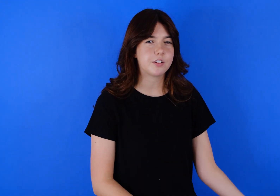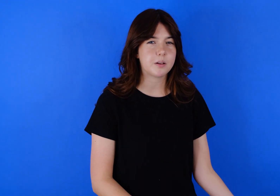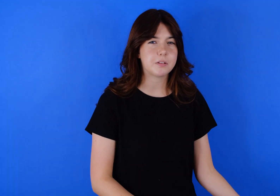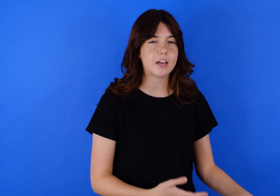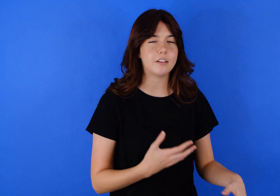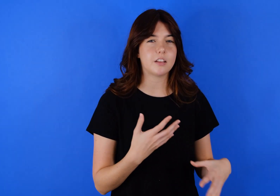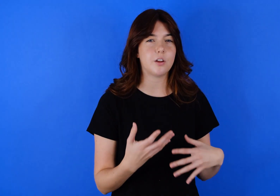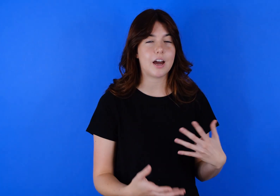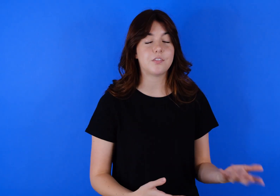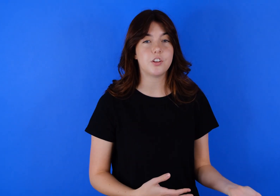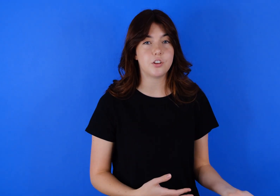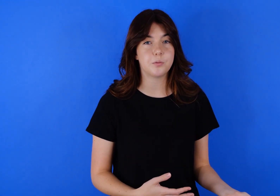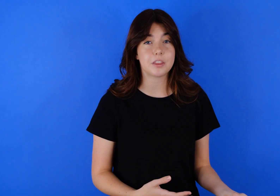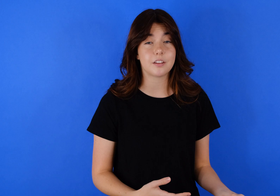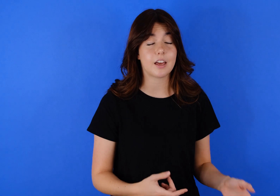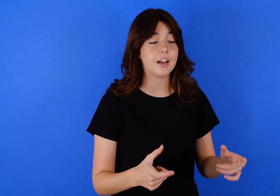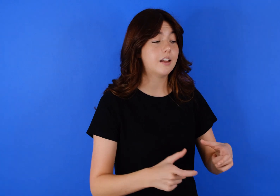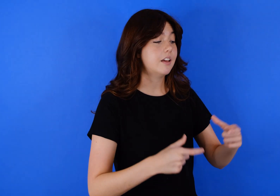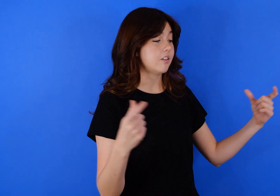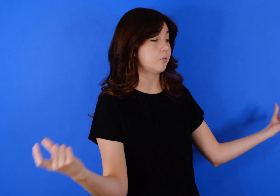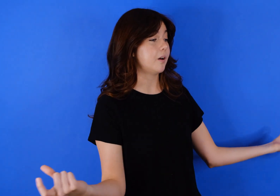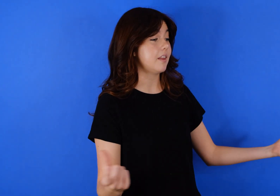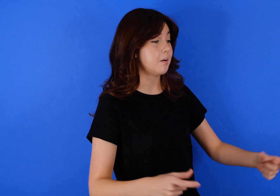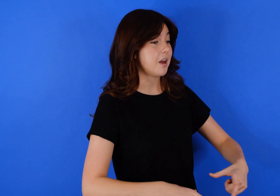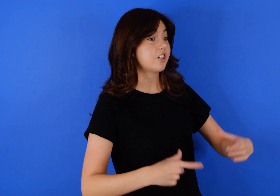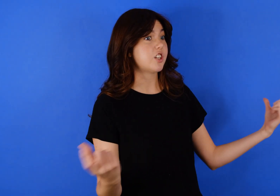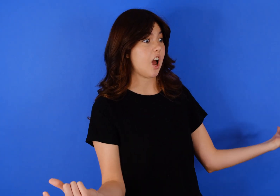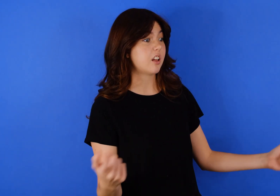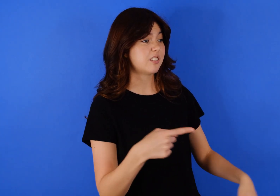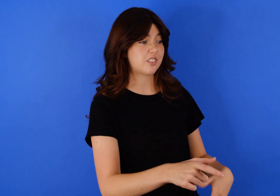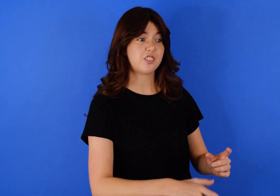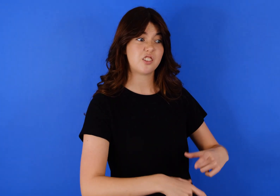some signs that you have to do with the sign. This is one of them. Cha.